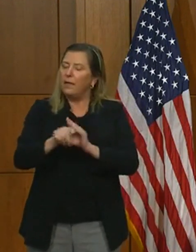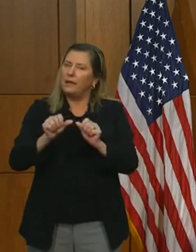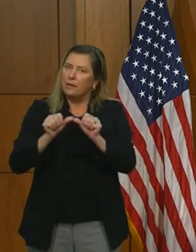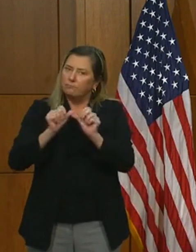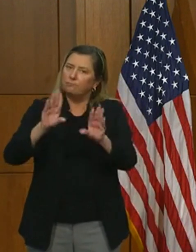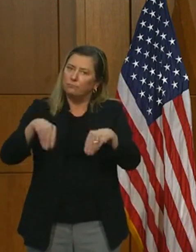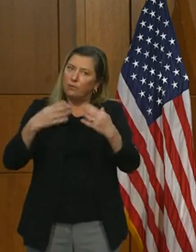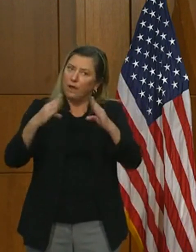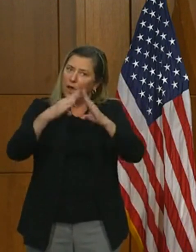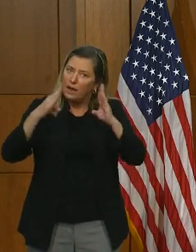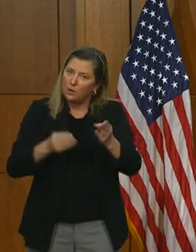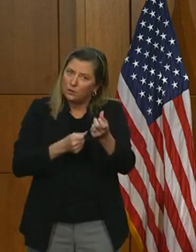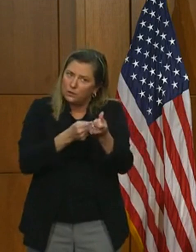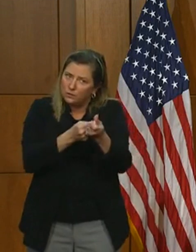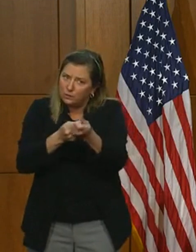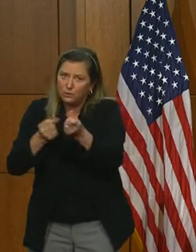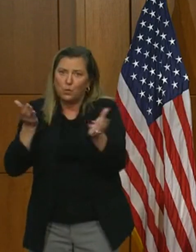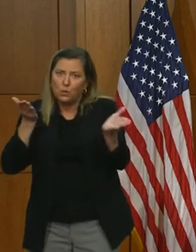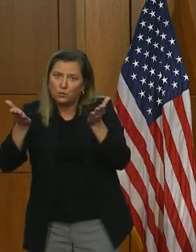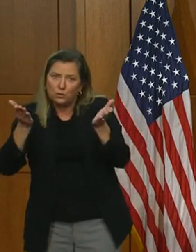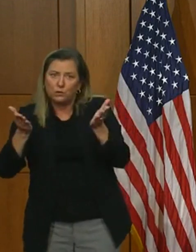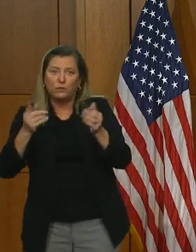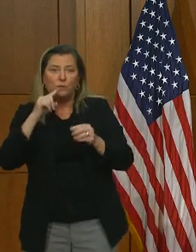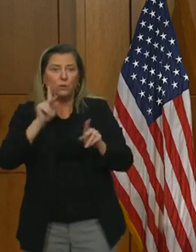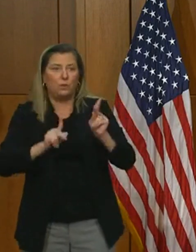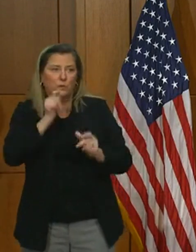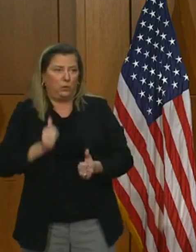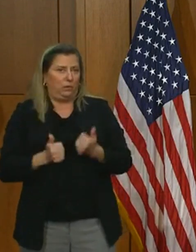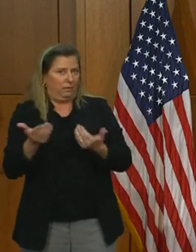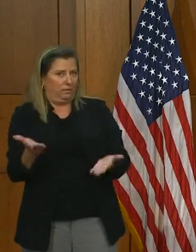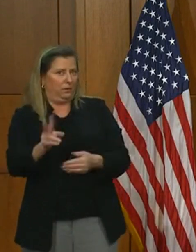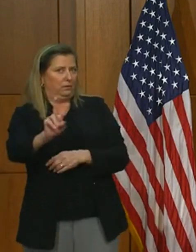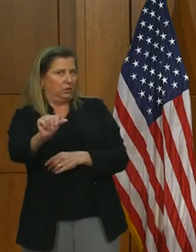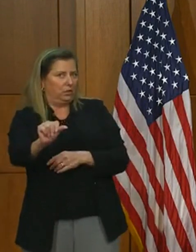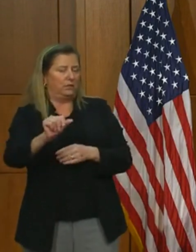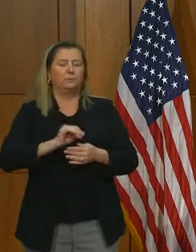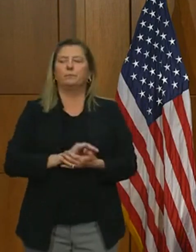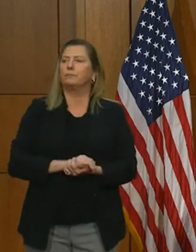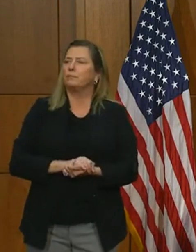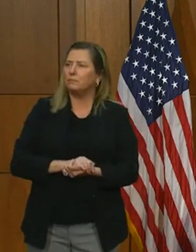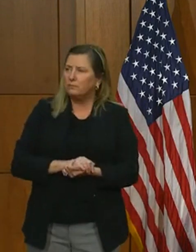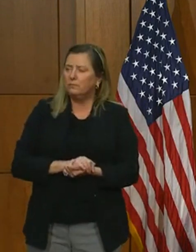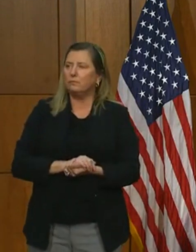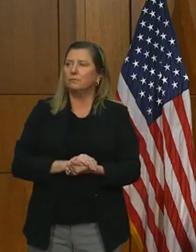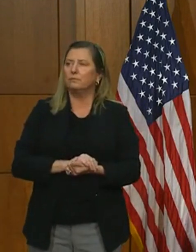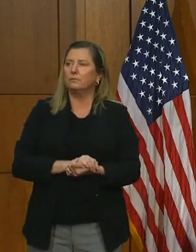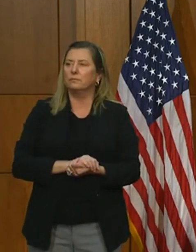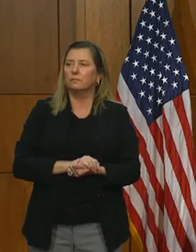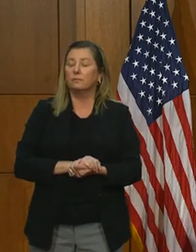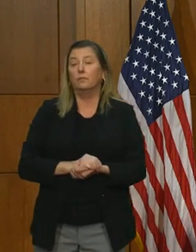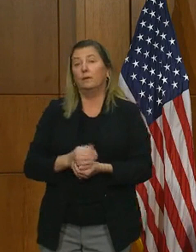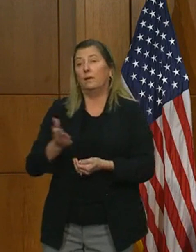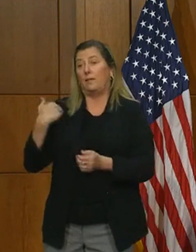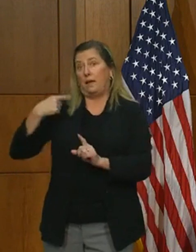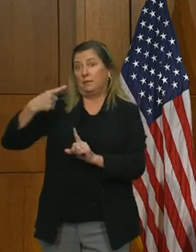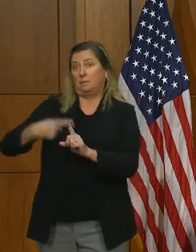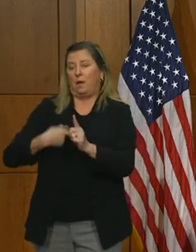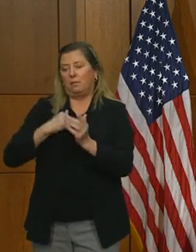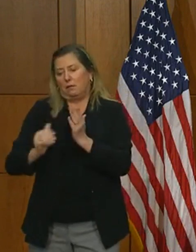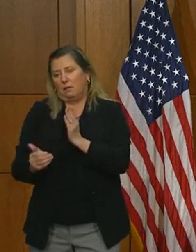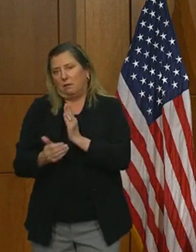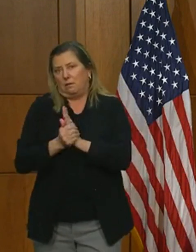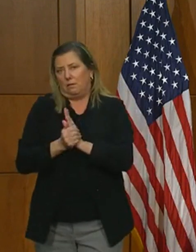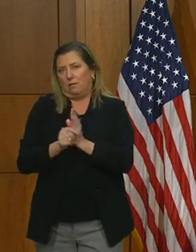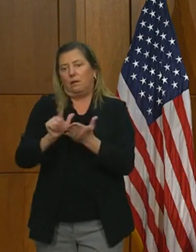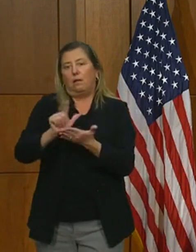to deliver housing support services to Virginians. Last month, I amended legislation so we